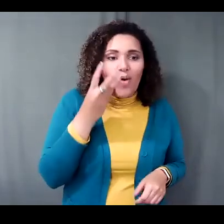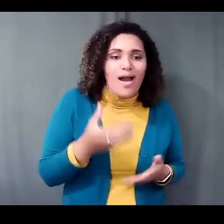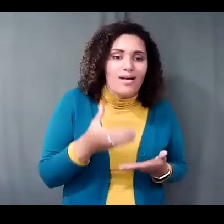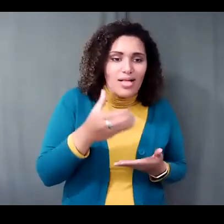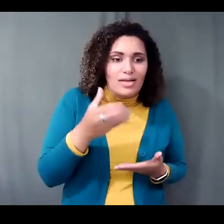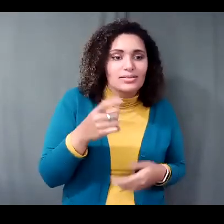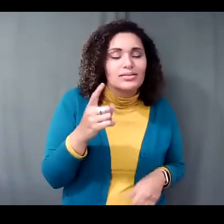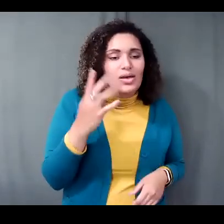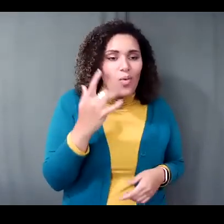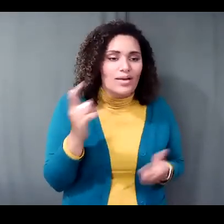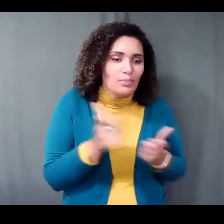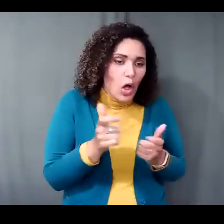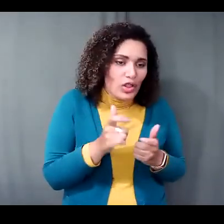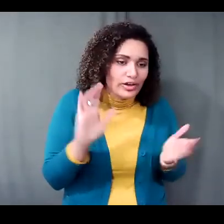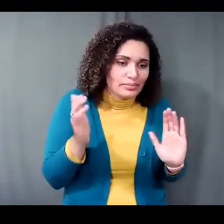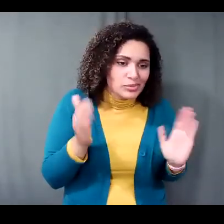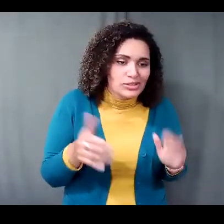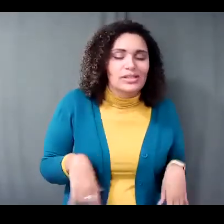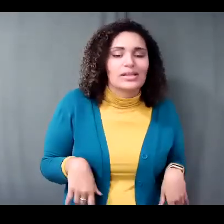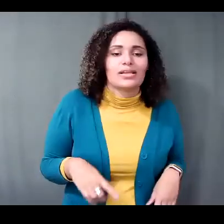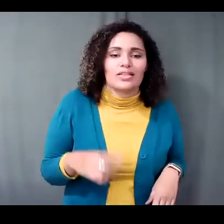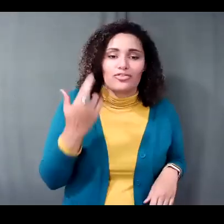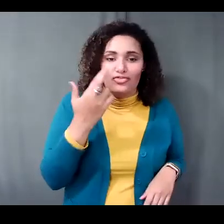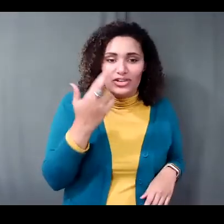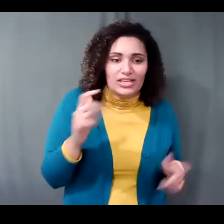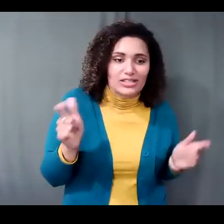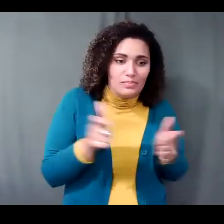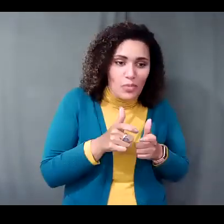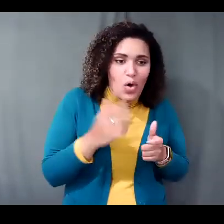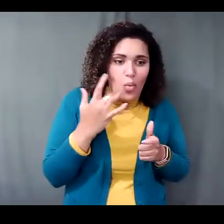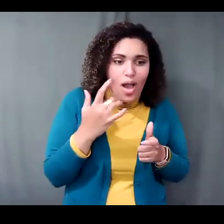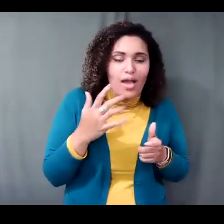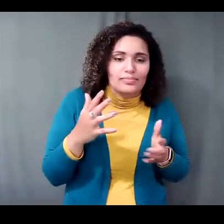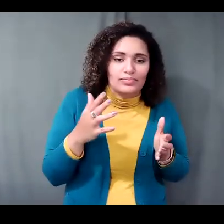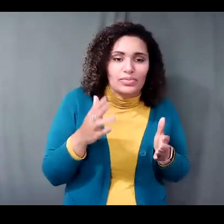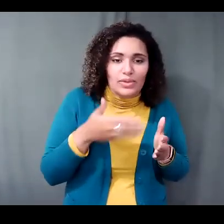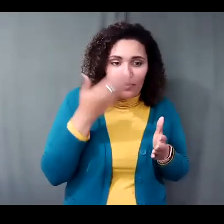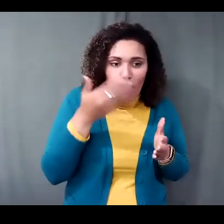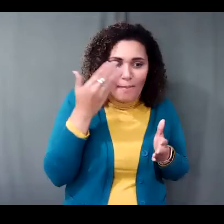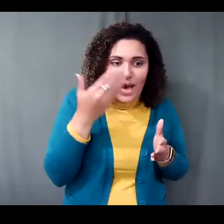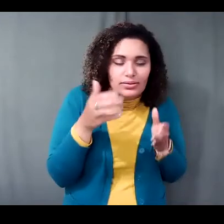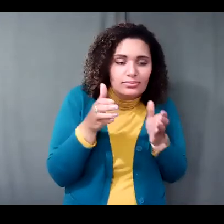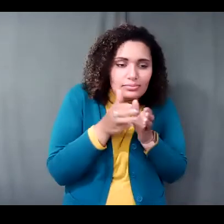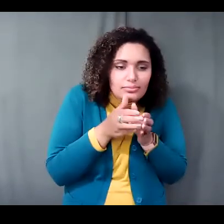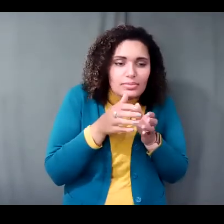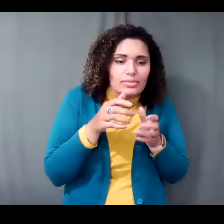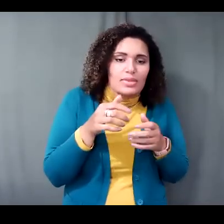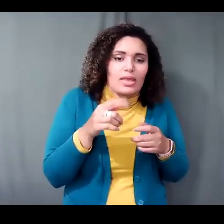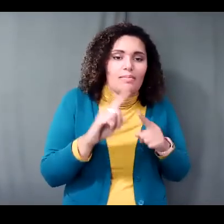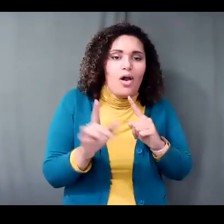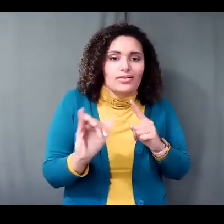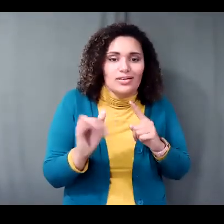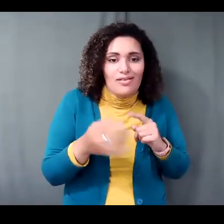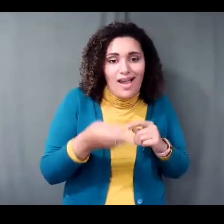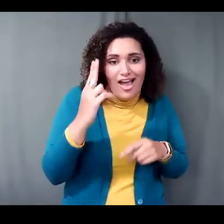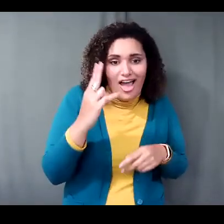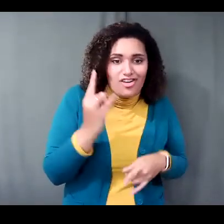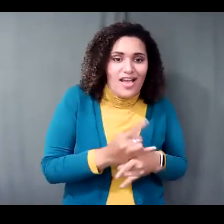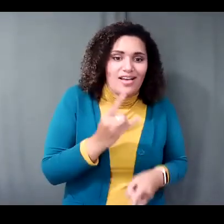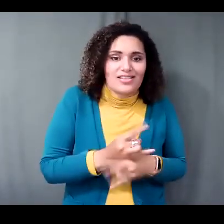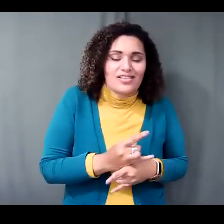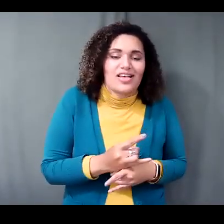it outside, we got leaking barrels, and it was a bit of a mess. So we have some inside